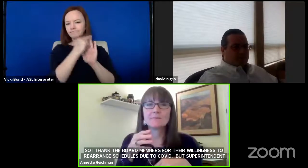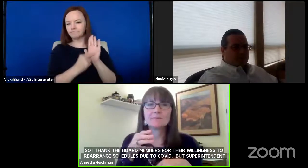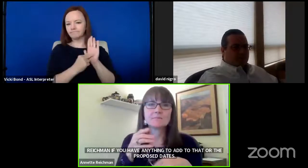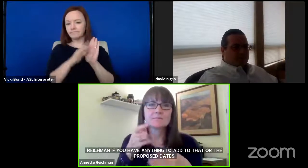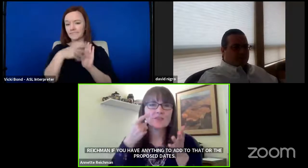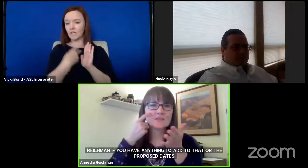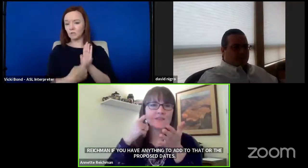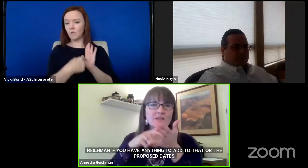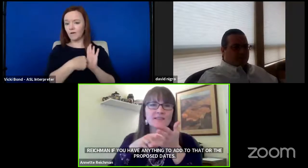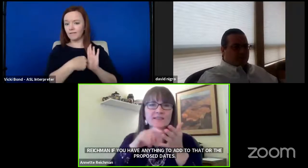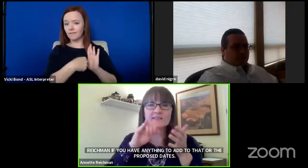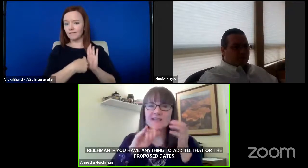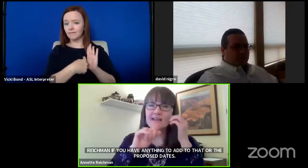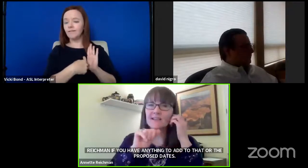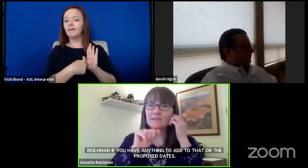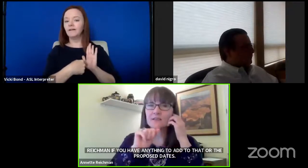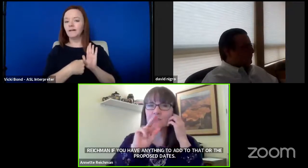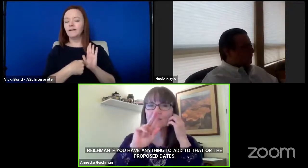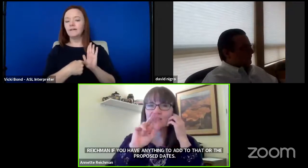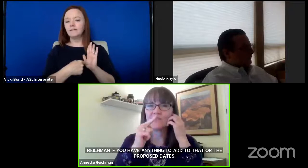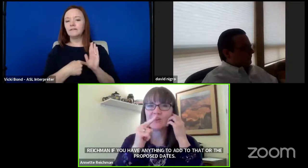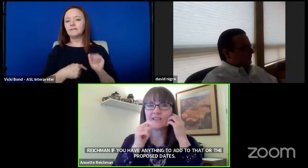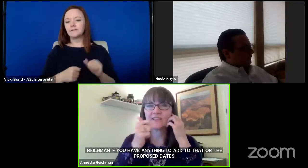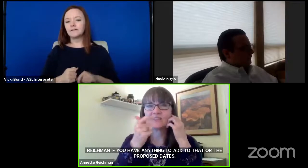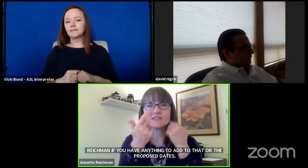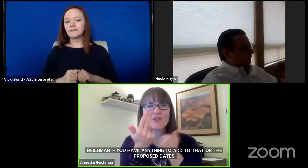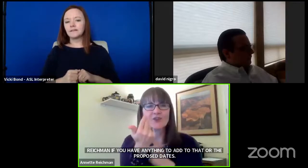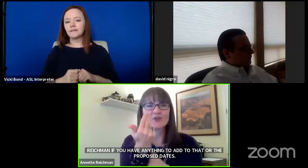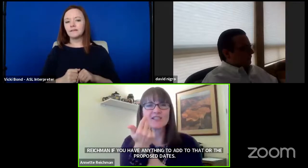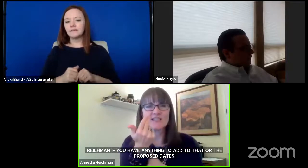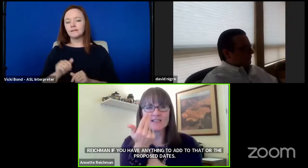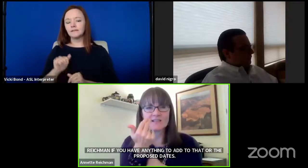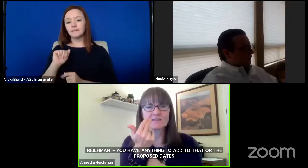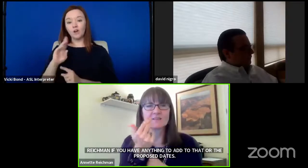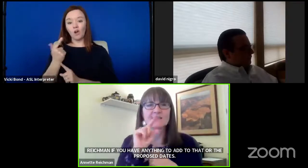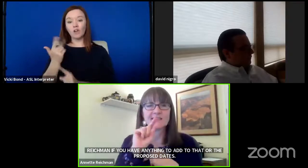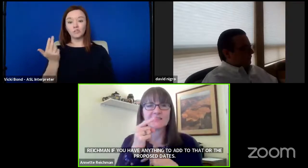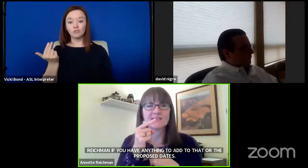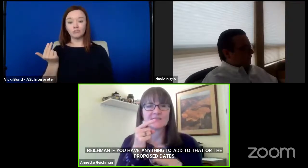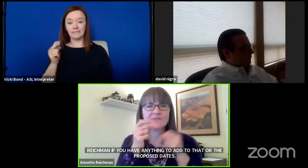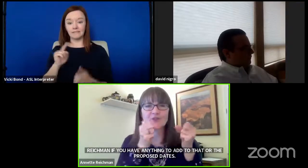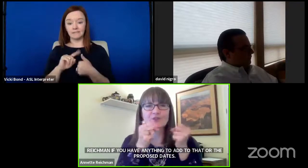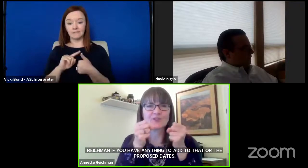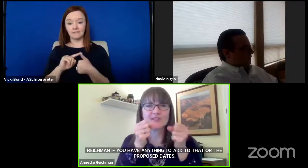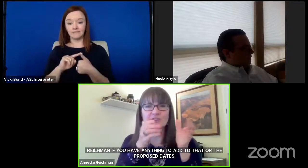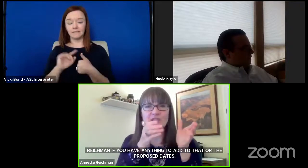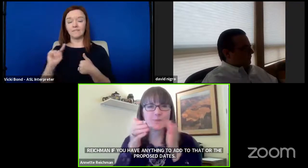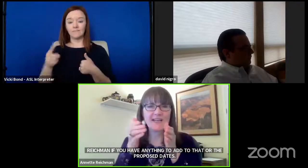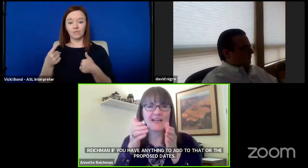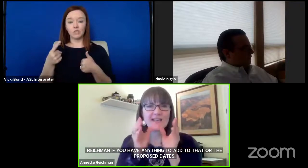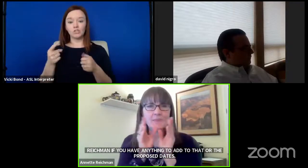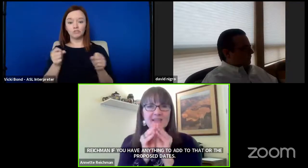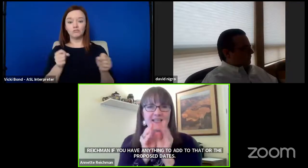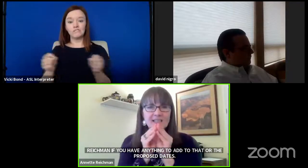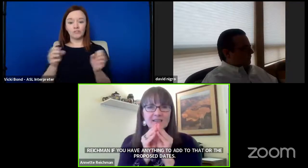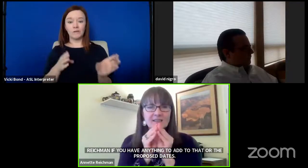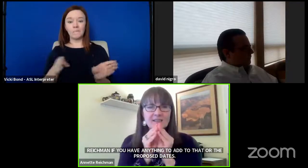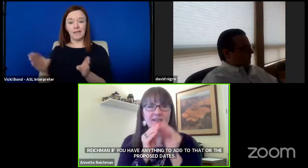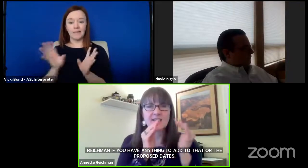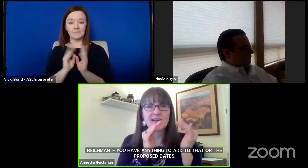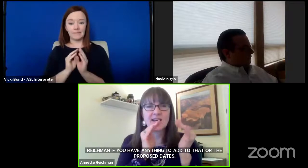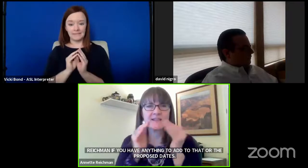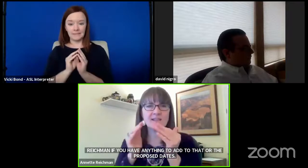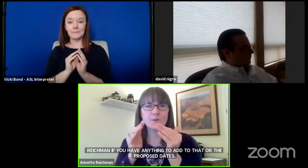schedule, just notice that we have August 13th as the first strategic planning